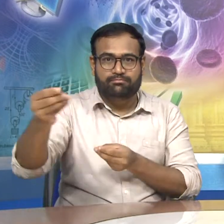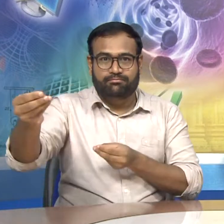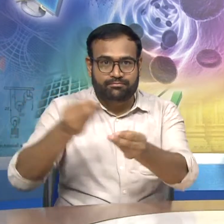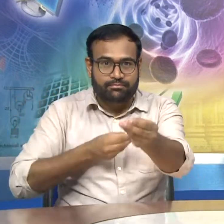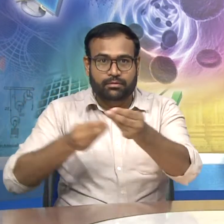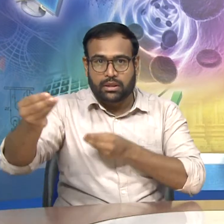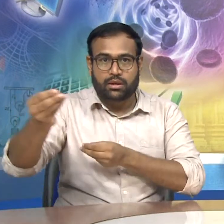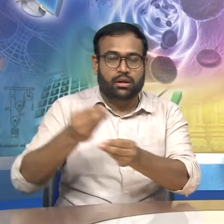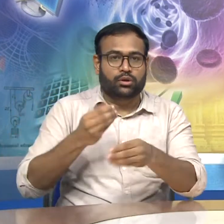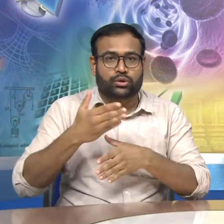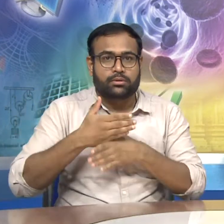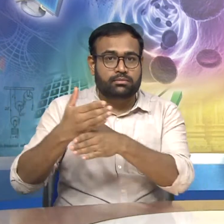reciprocal basis.